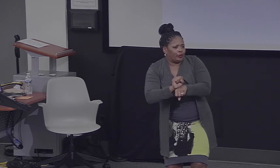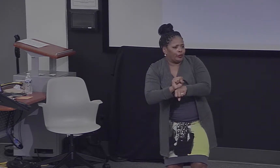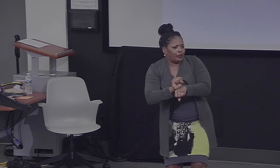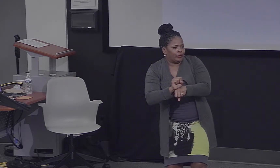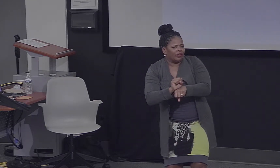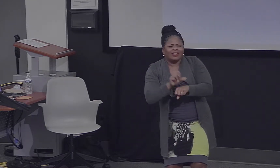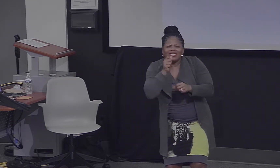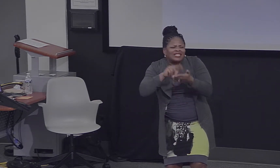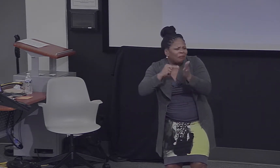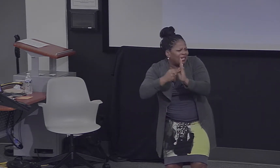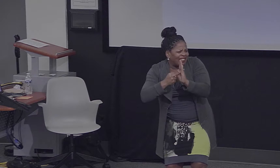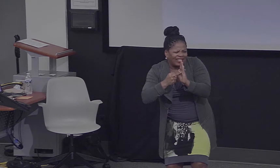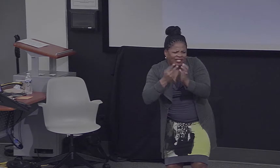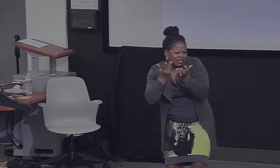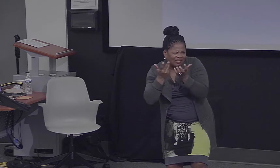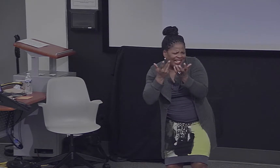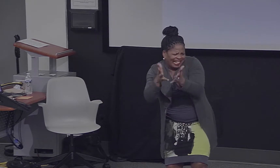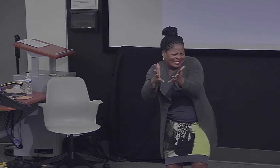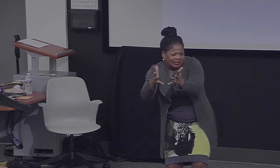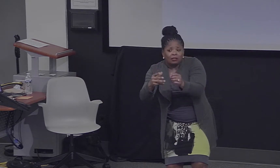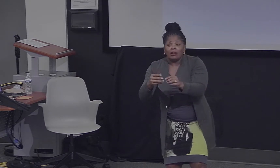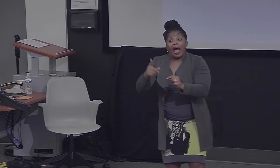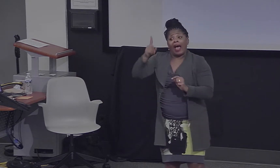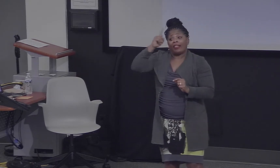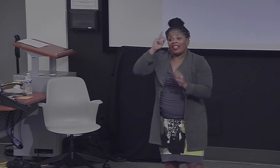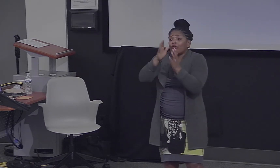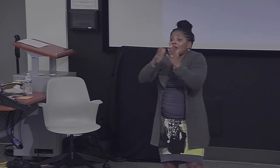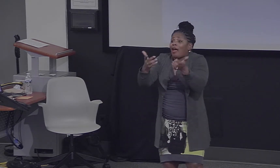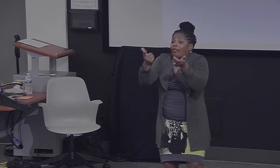doing these interviews, these were the patterns that emerged.